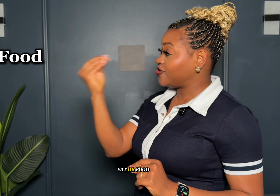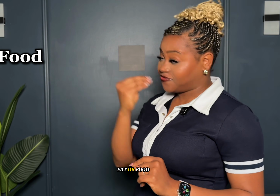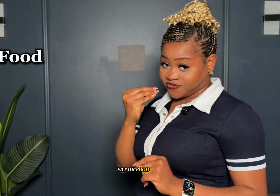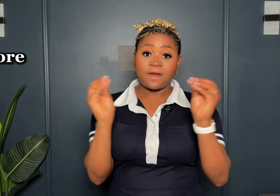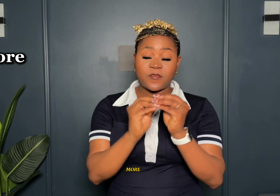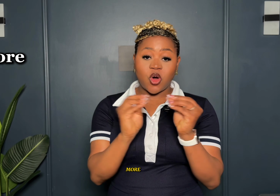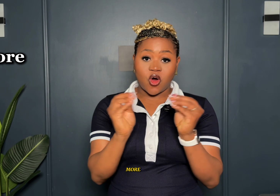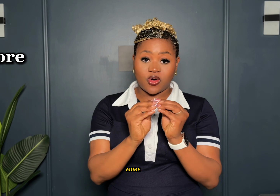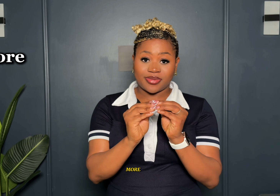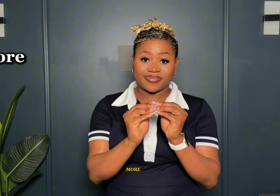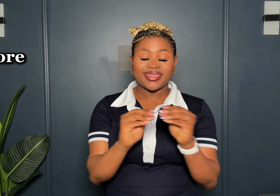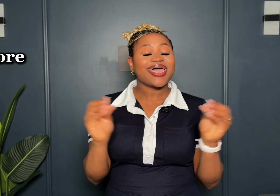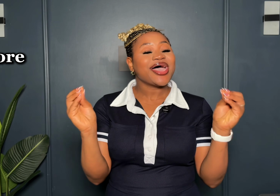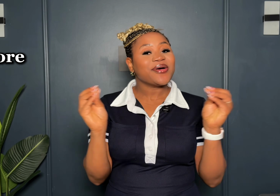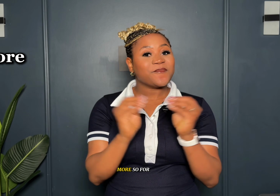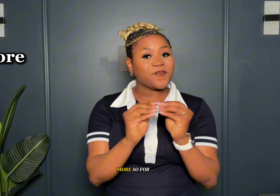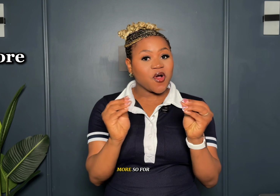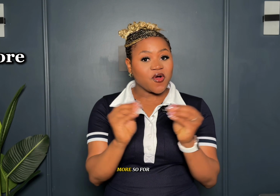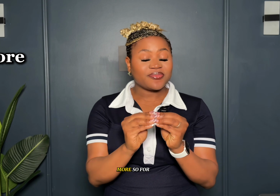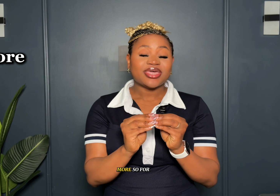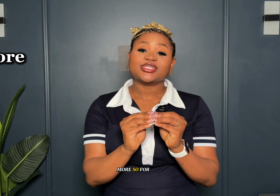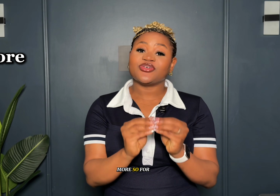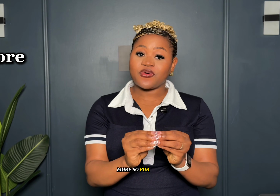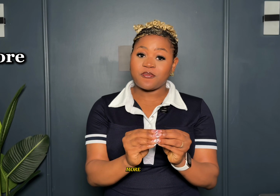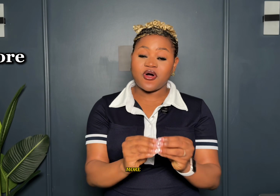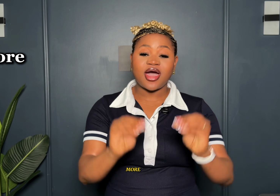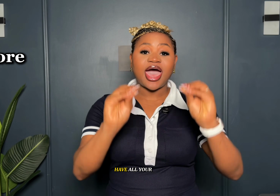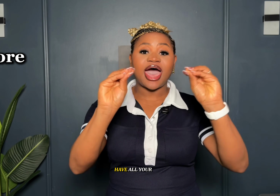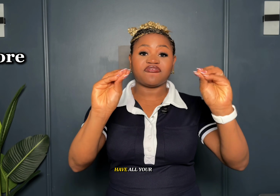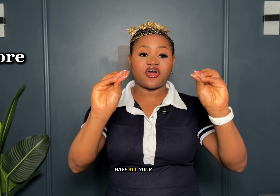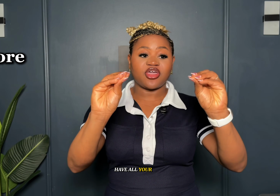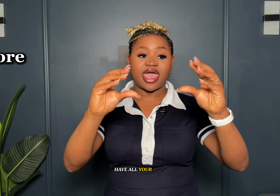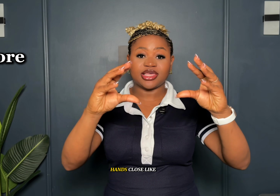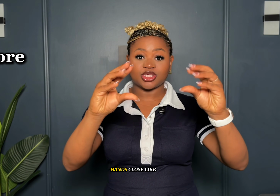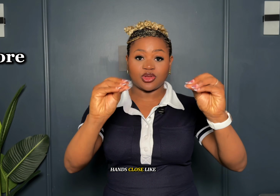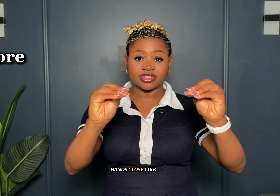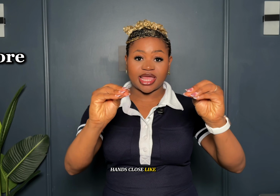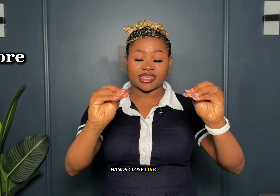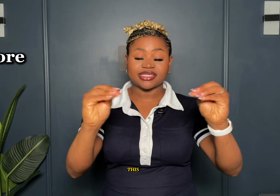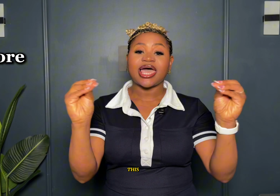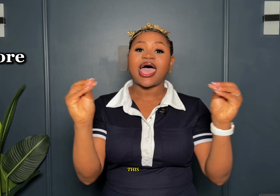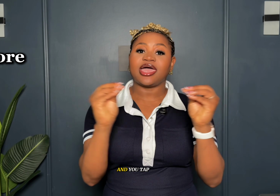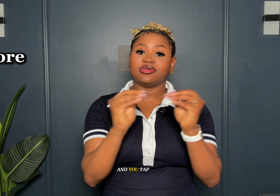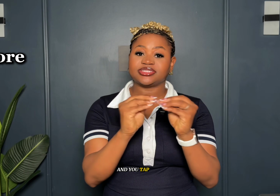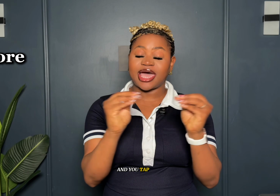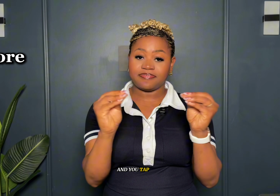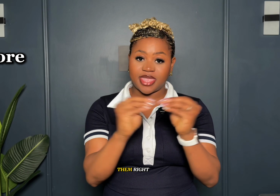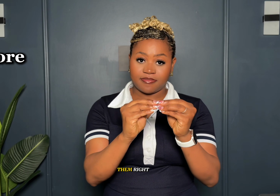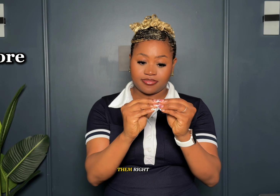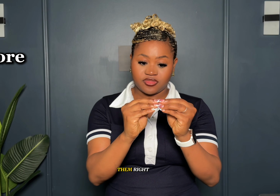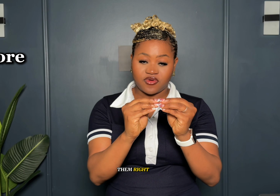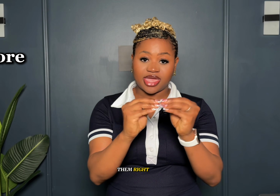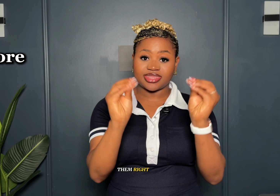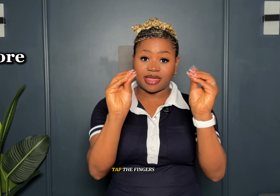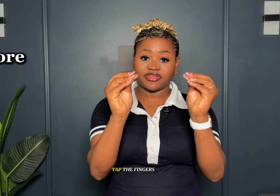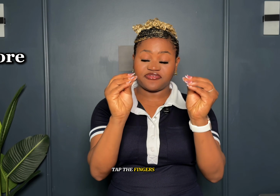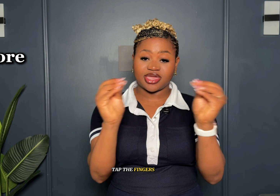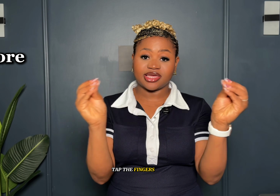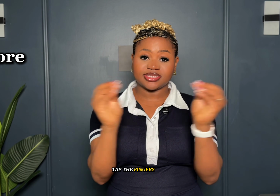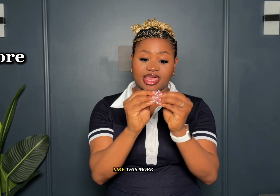food. More. More. So for more, have all your hands closed like this and you tap them, right? Tap the fingers like